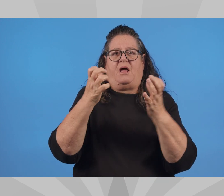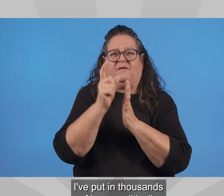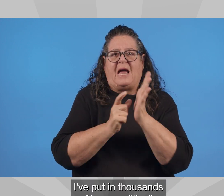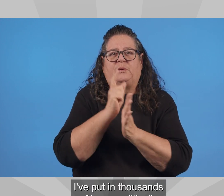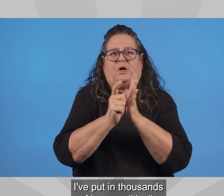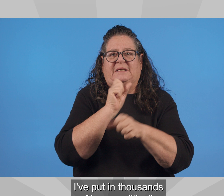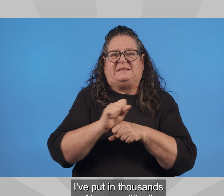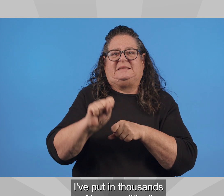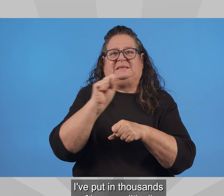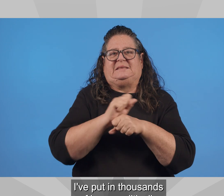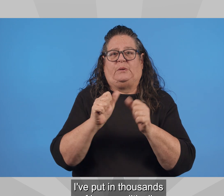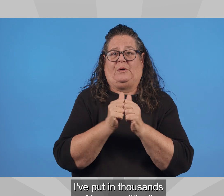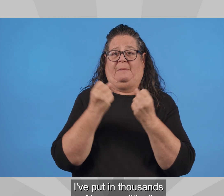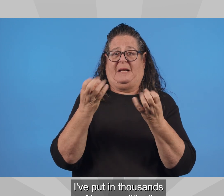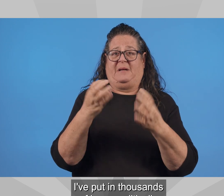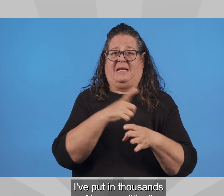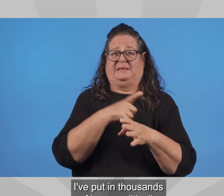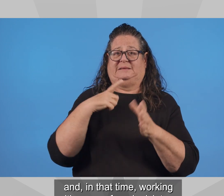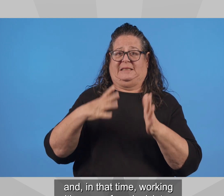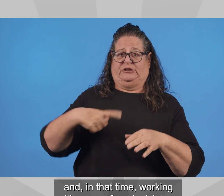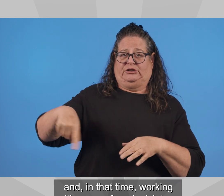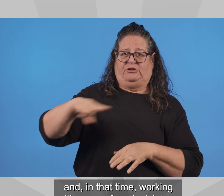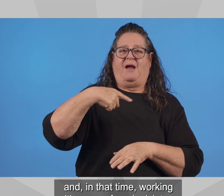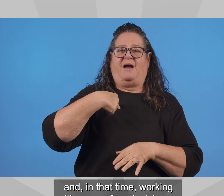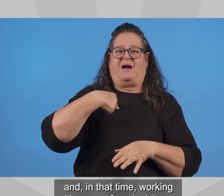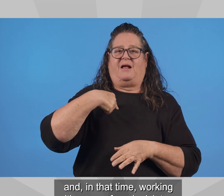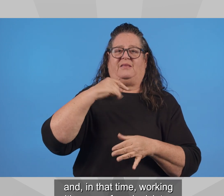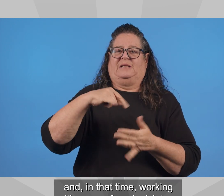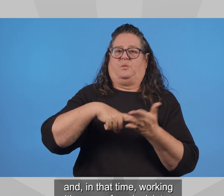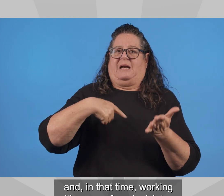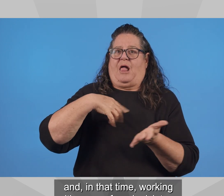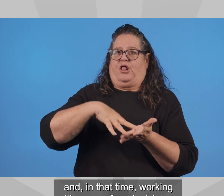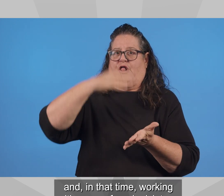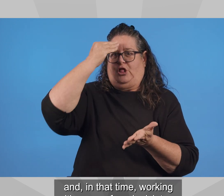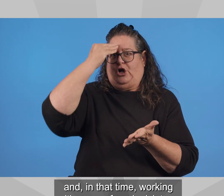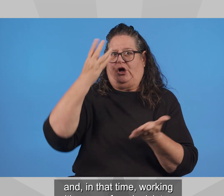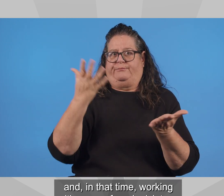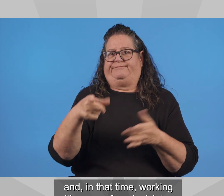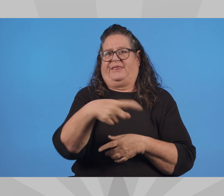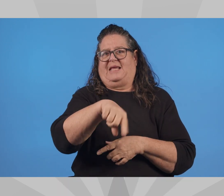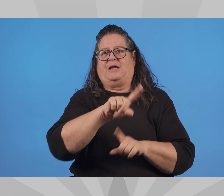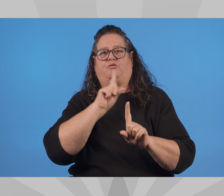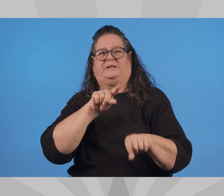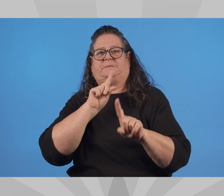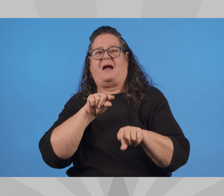I've put in thousands of hours politically, and in that time working with many of our legislators.